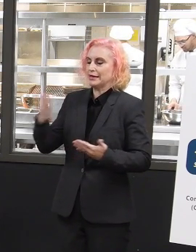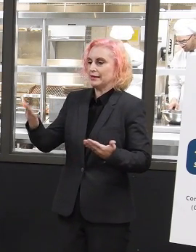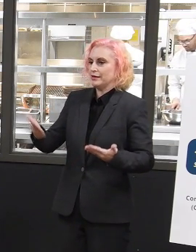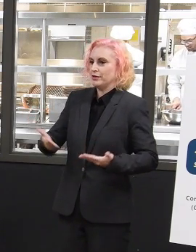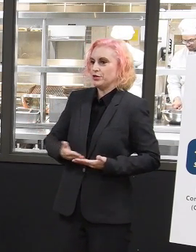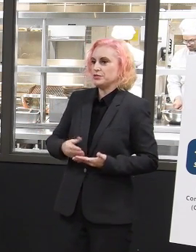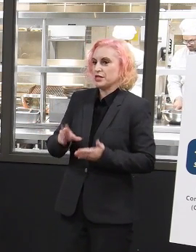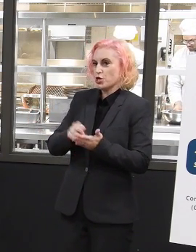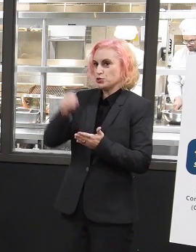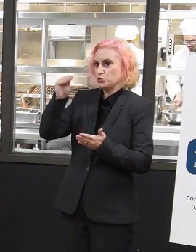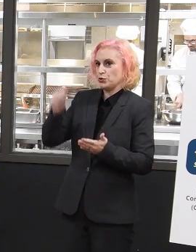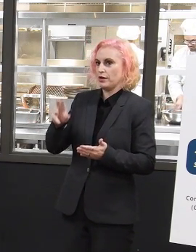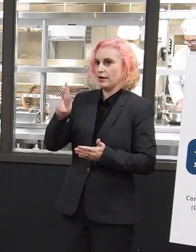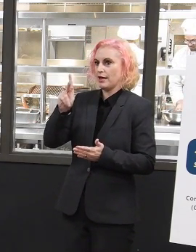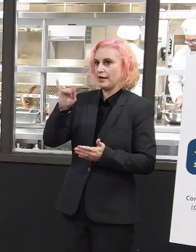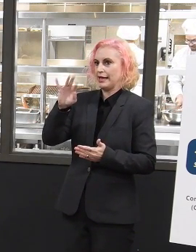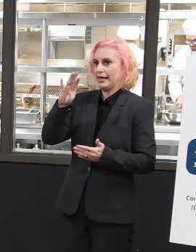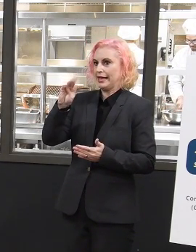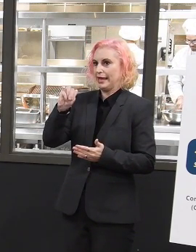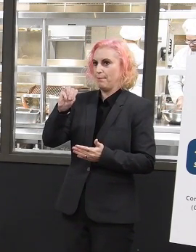Kimberly Boyd.